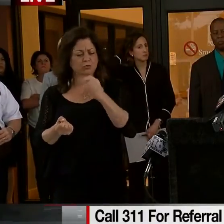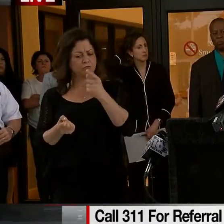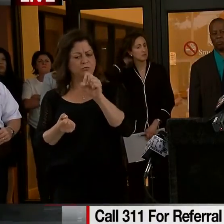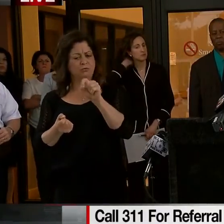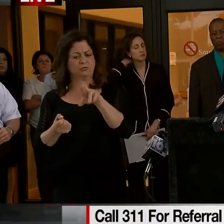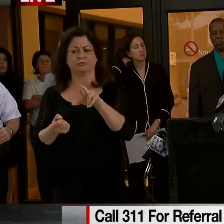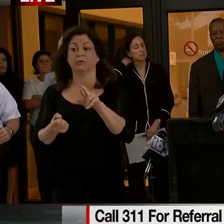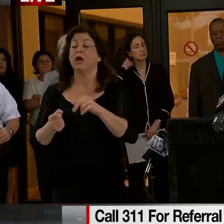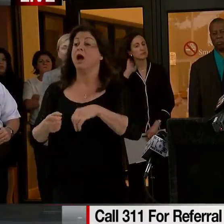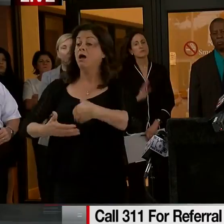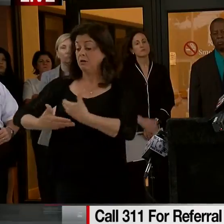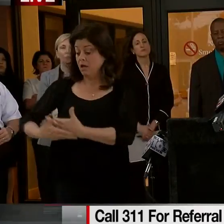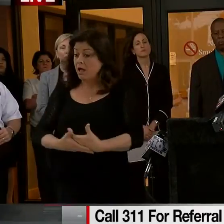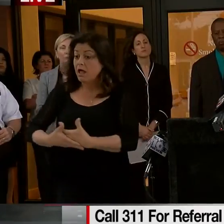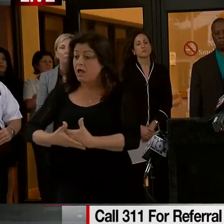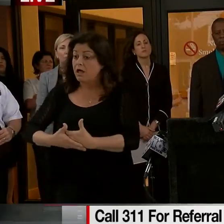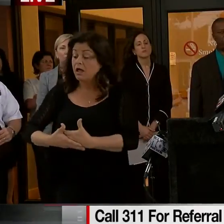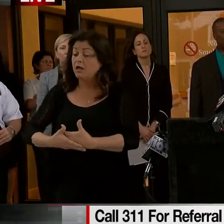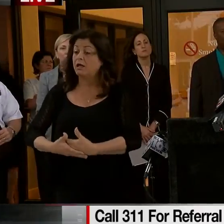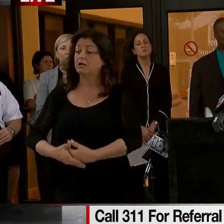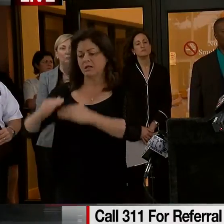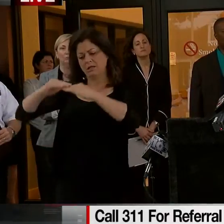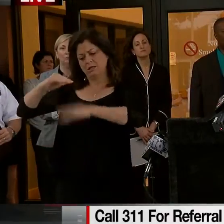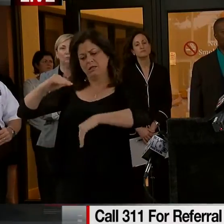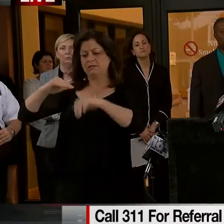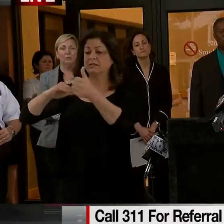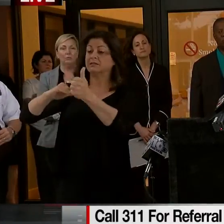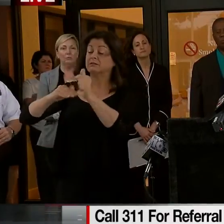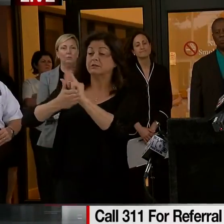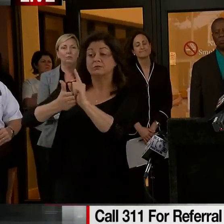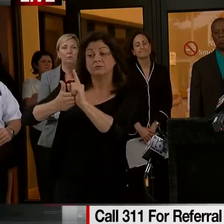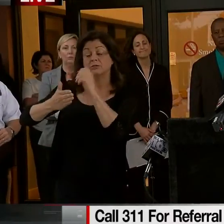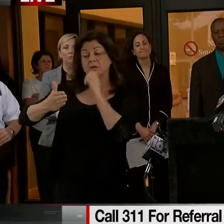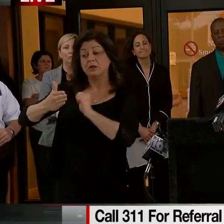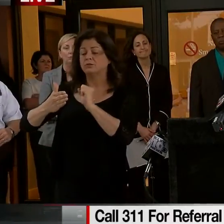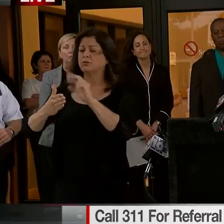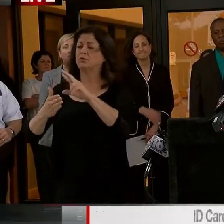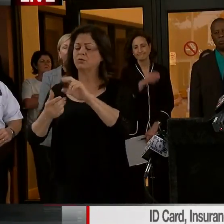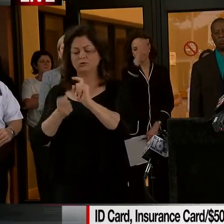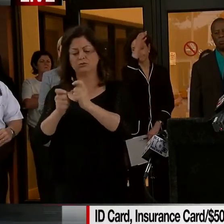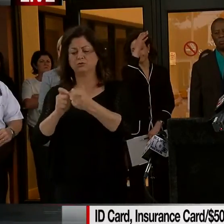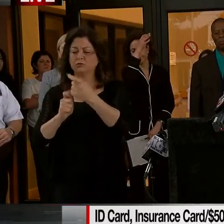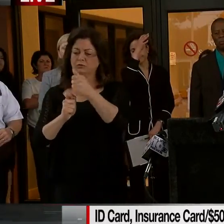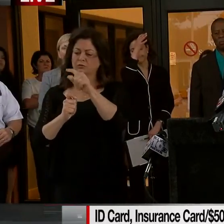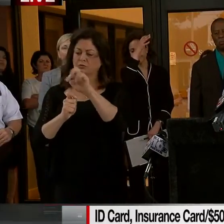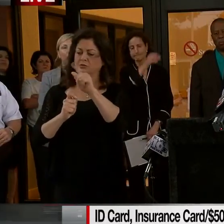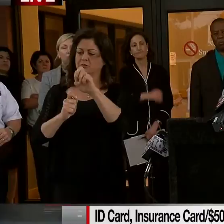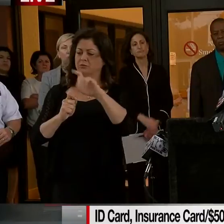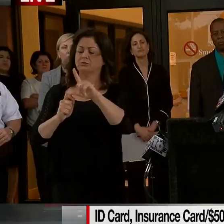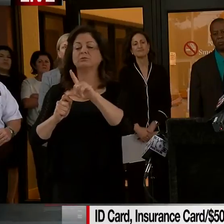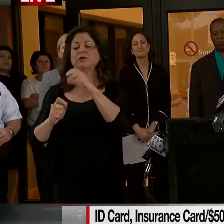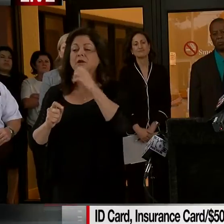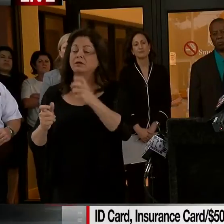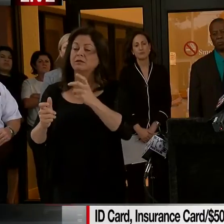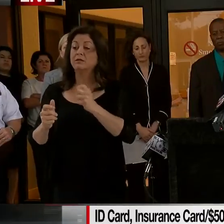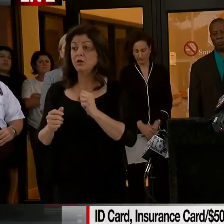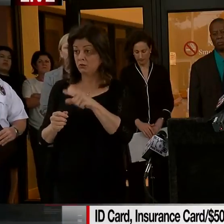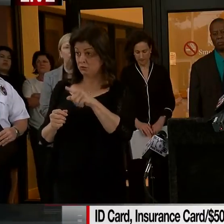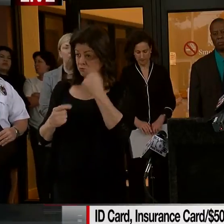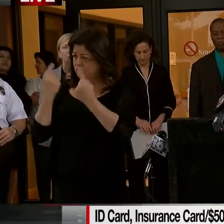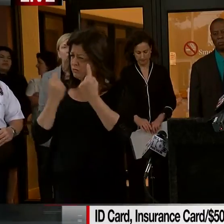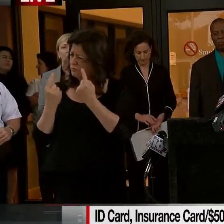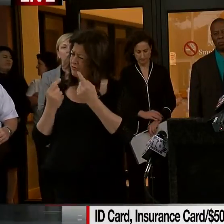10 weeks of age, or their adjusted gestational age. Now again, if you have questions about whether or not you should